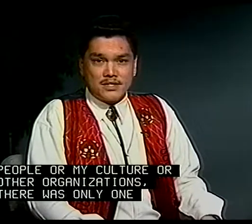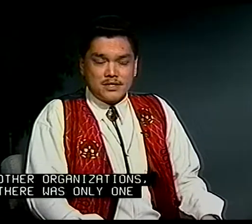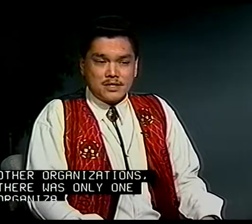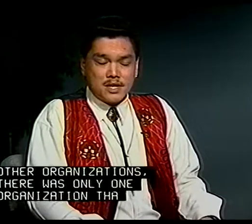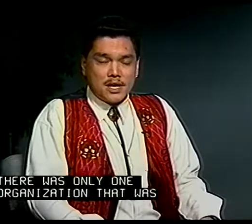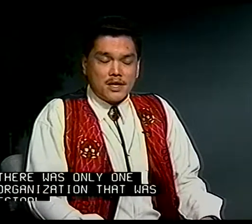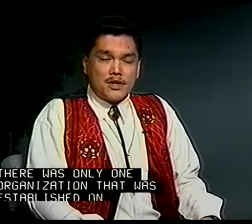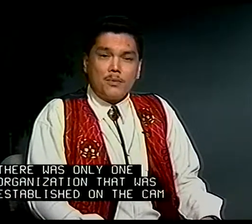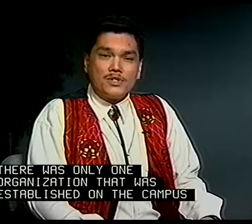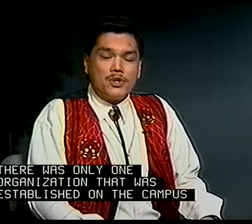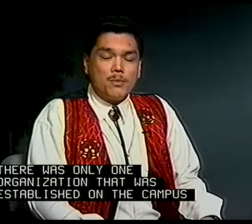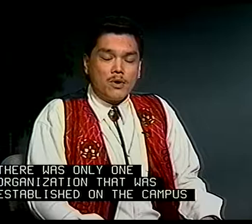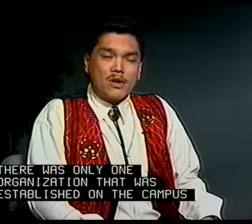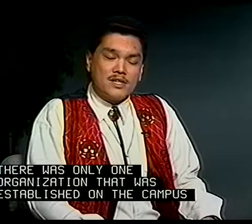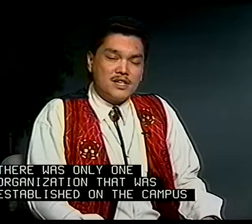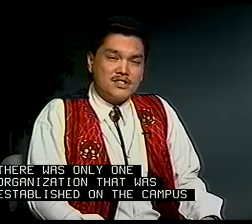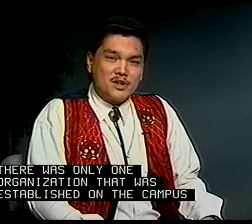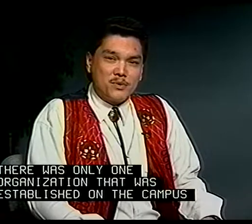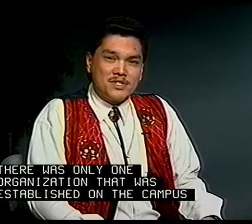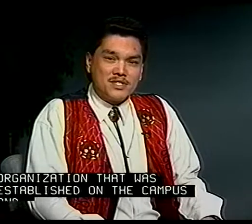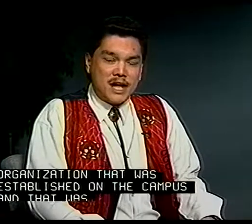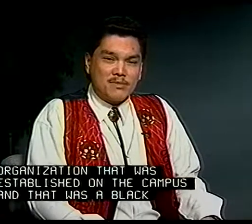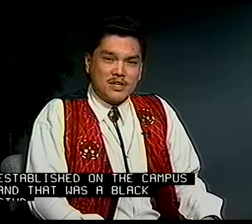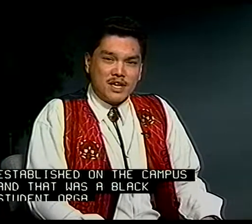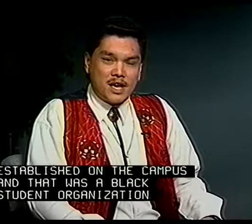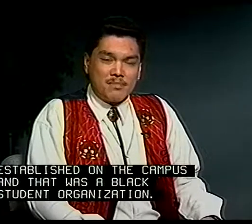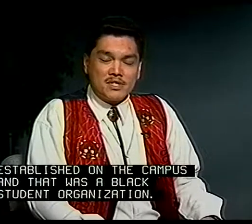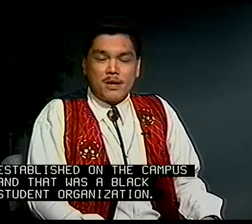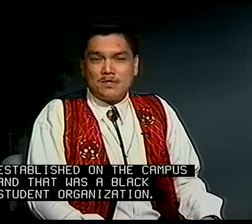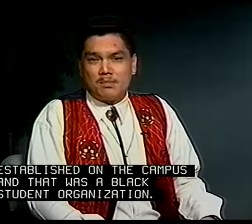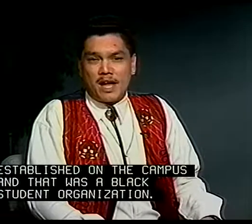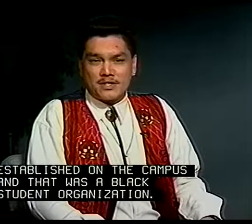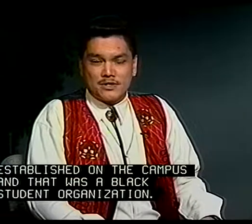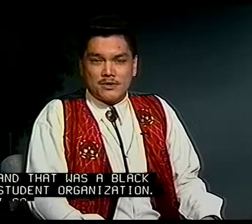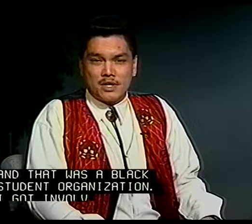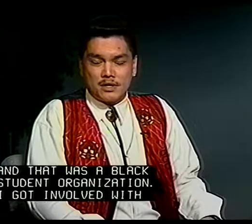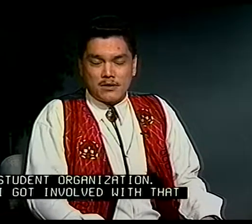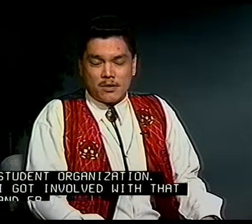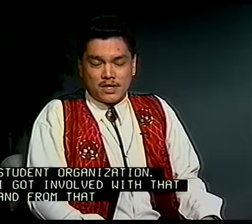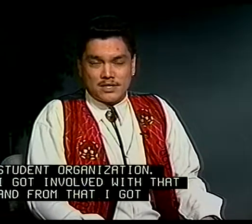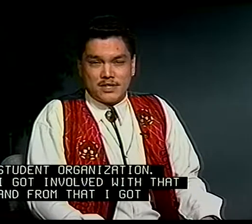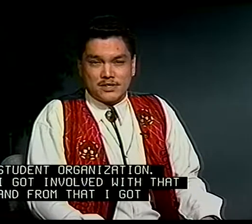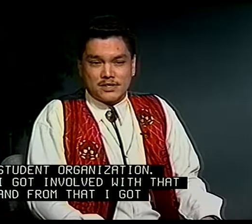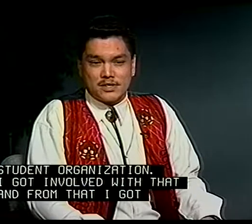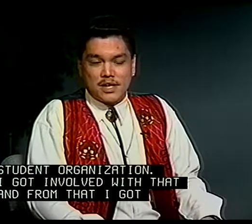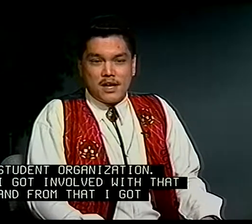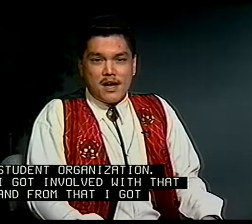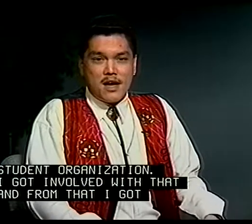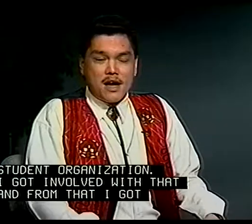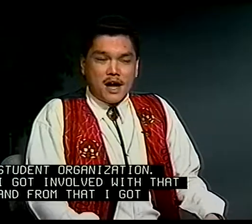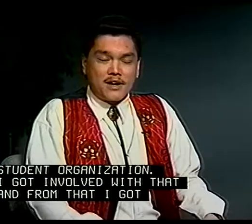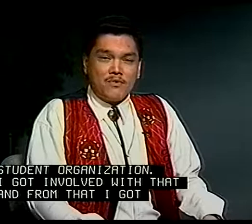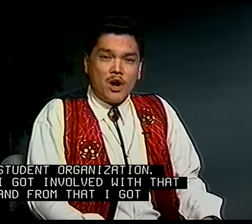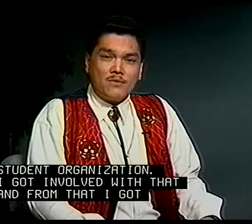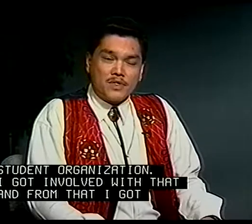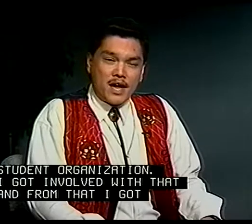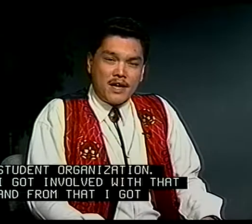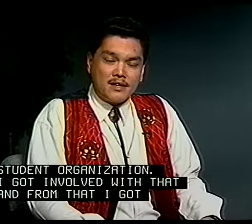organizations. There was only one organization that was established on the campus, and that was a Black student organization. I got involved with that,